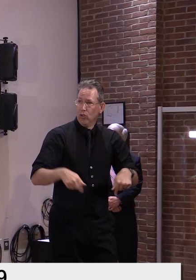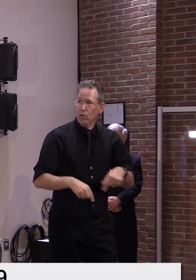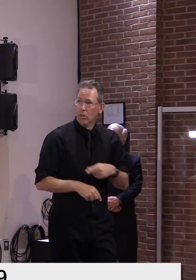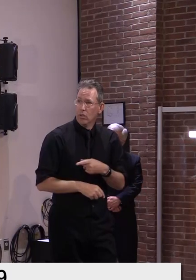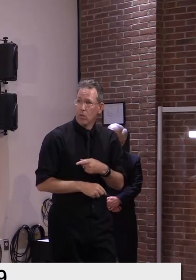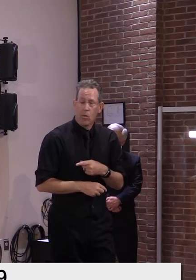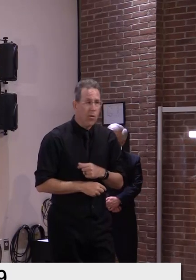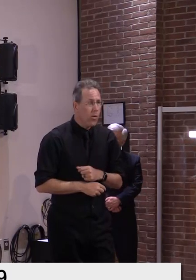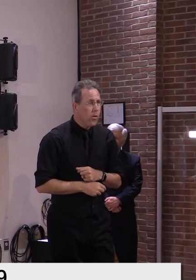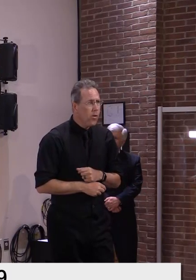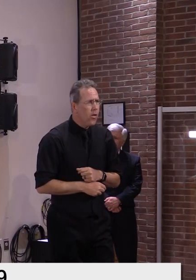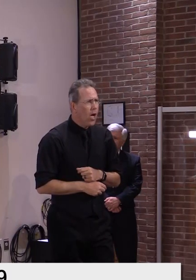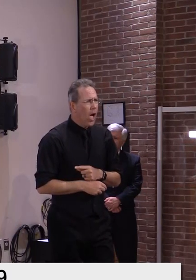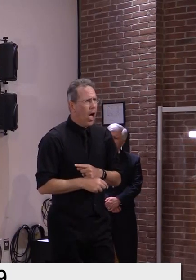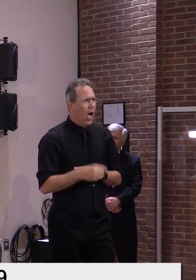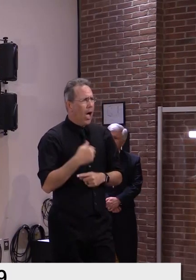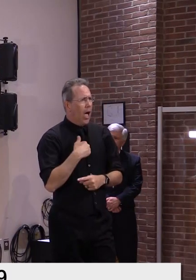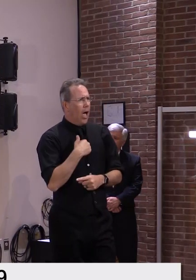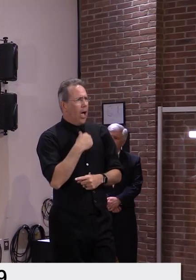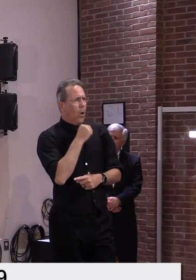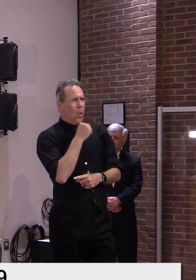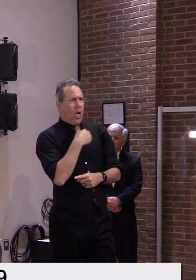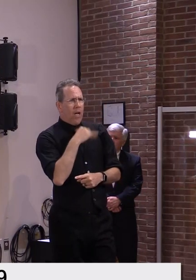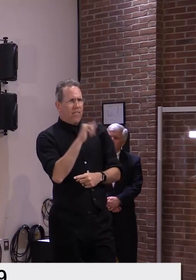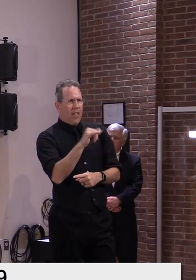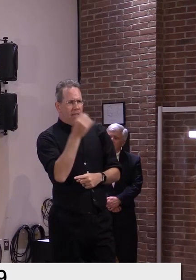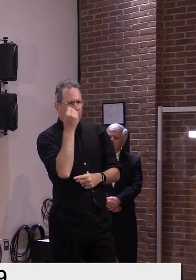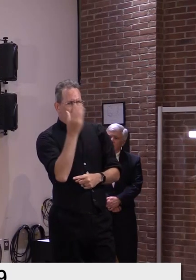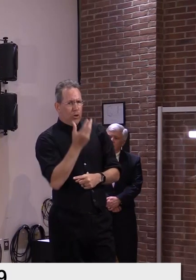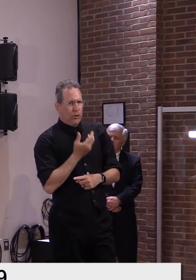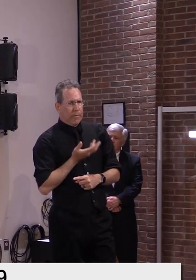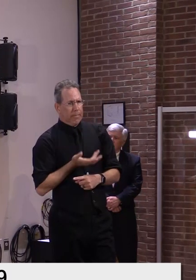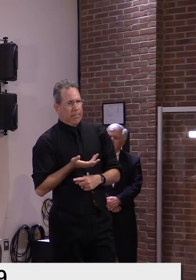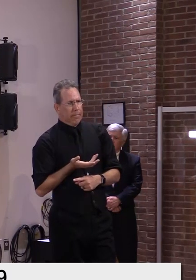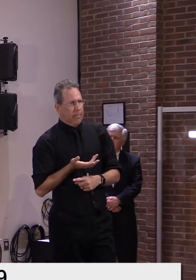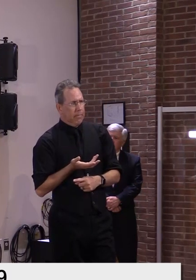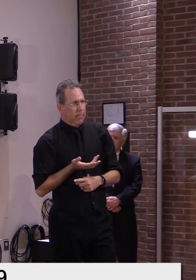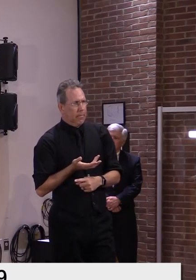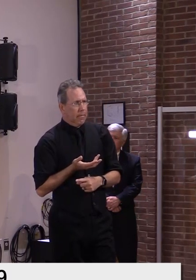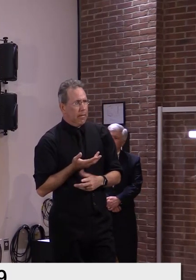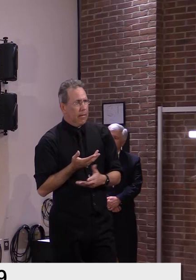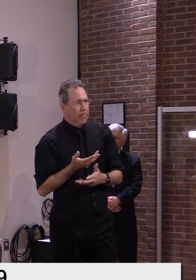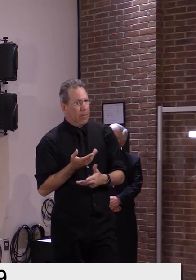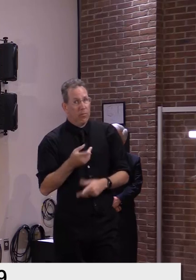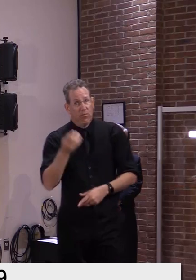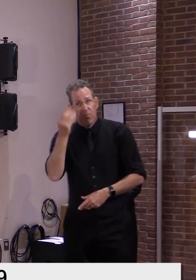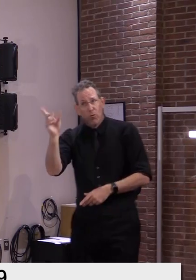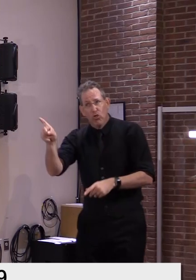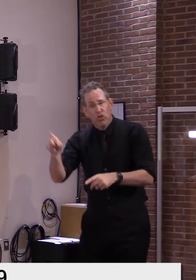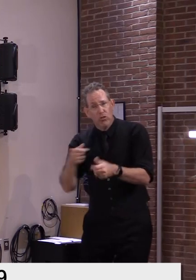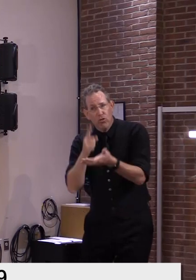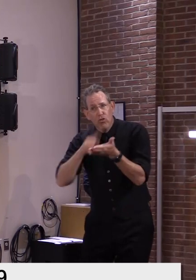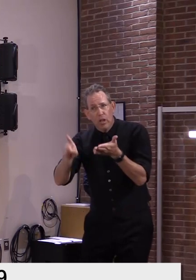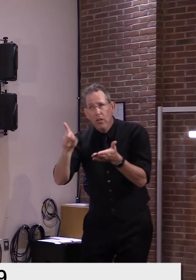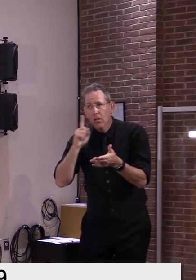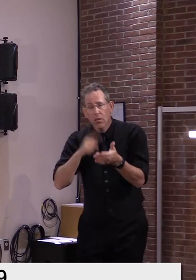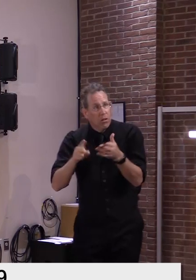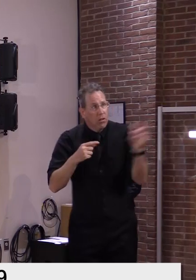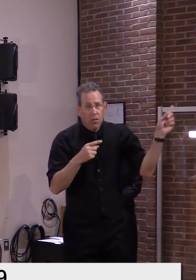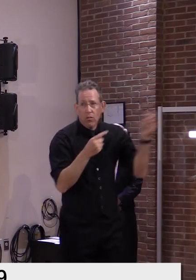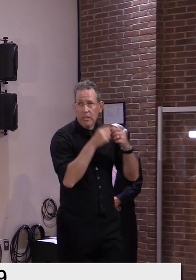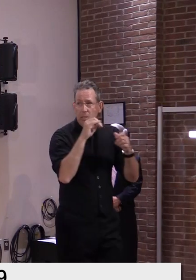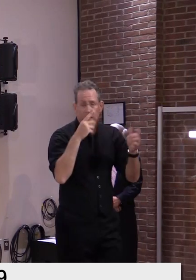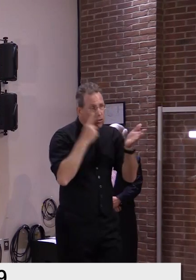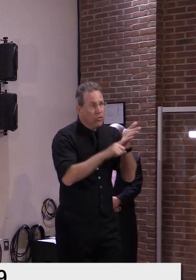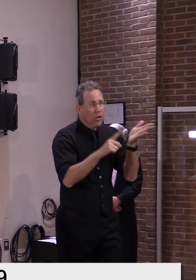Well, you may want to get your numbers updated. I mean, I assume the CDC will share who they are.